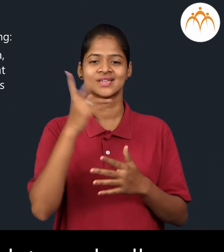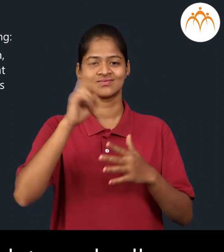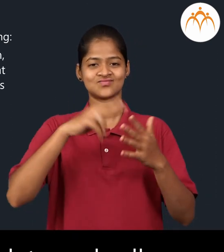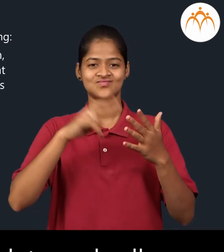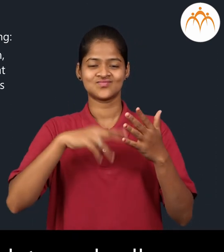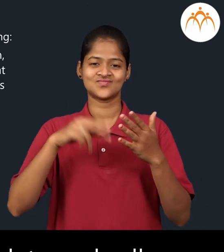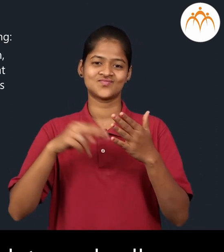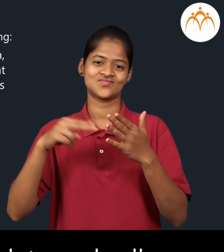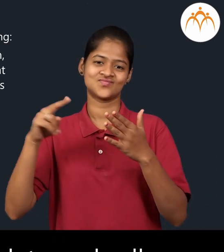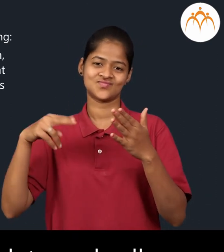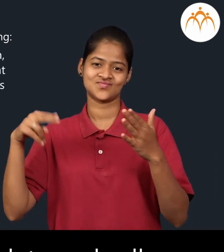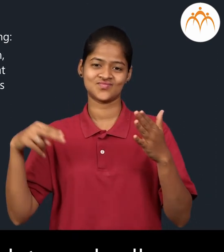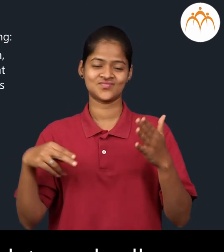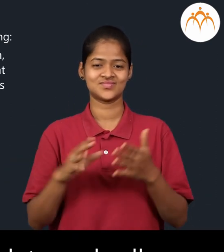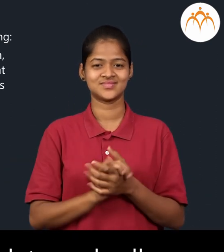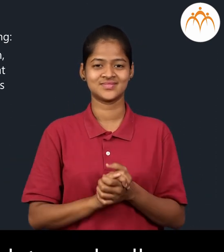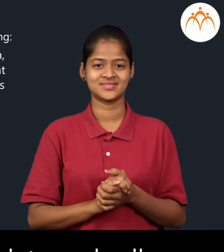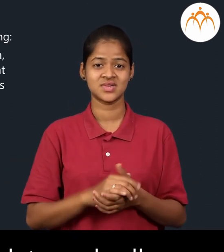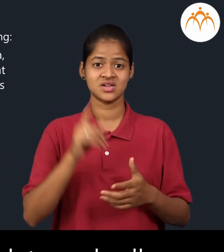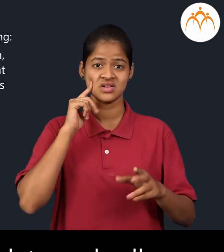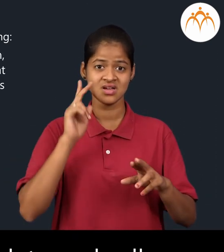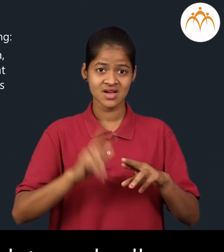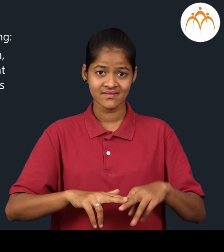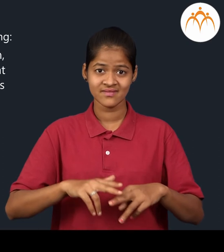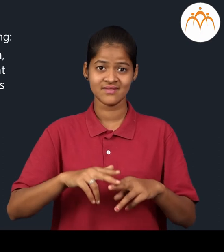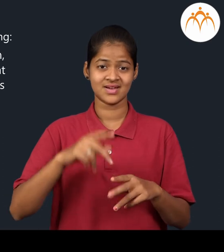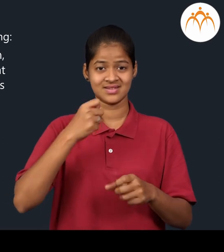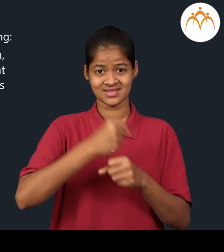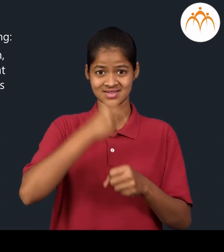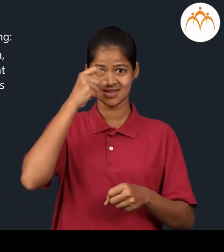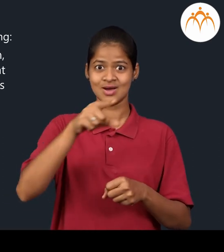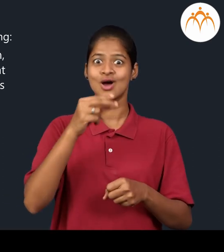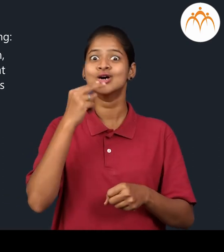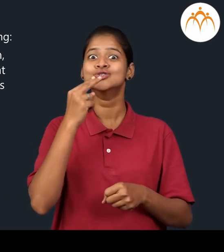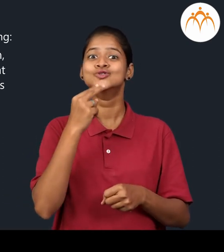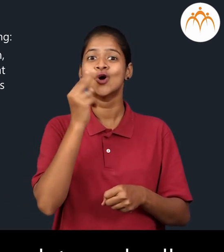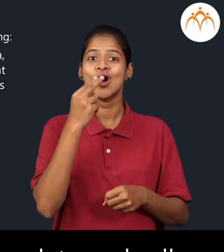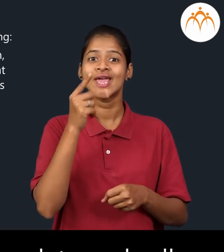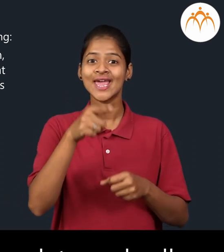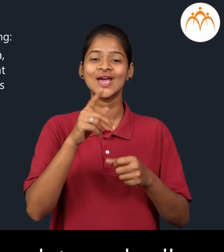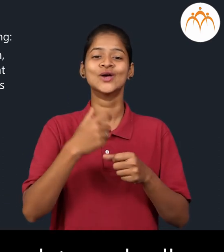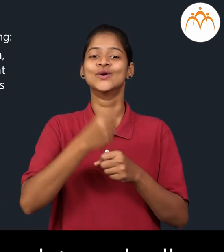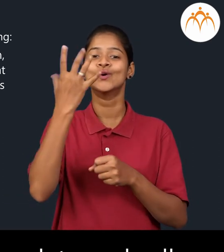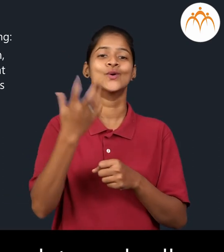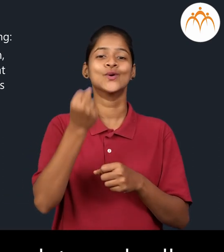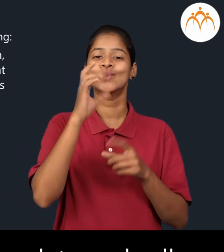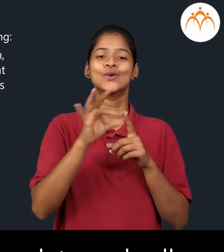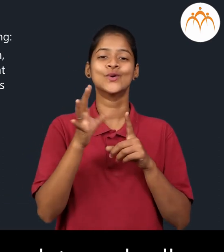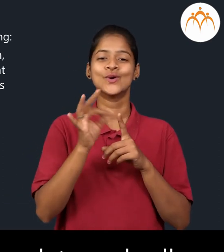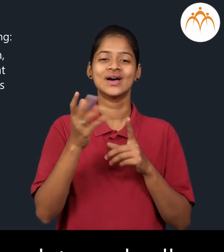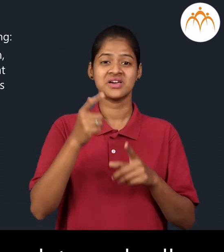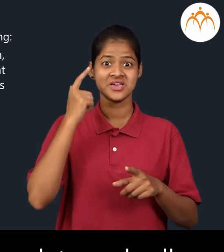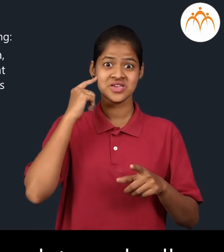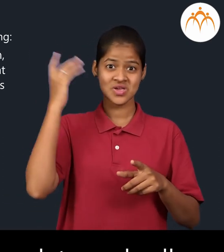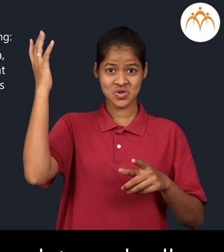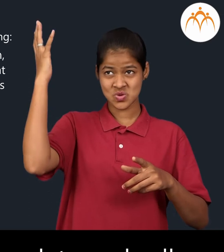You have got a chocolate umbrella. On a summer noon, you go out with the